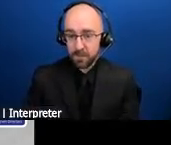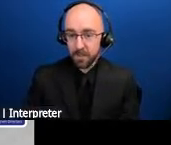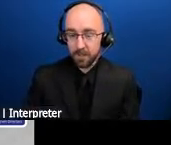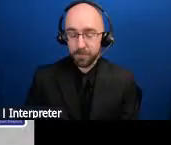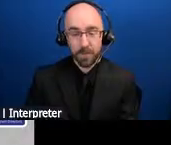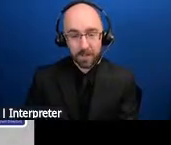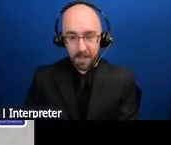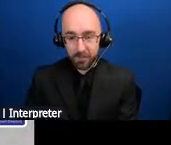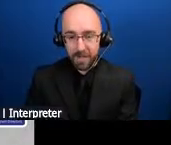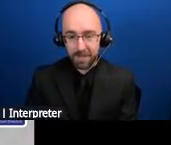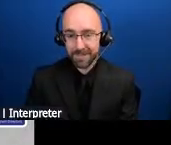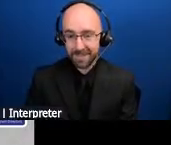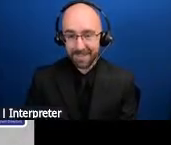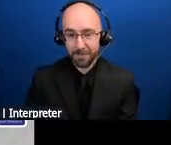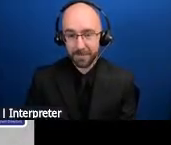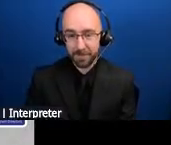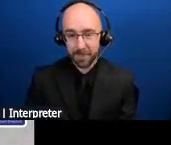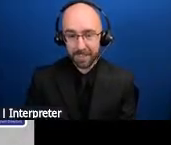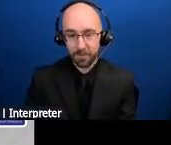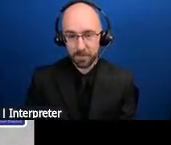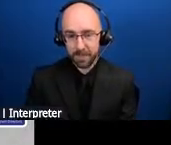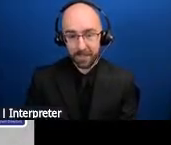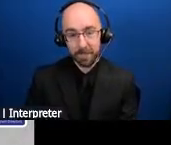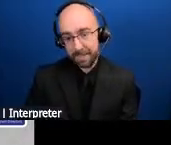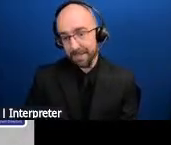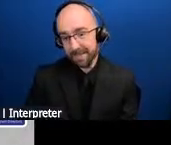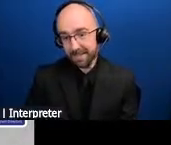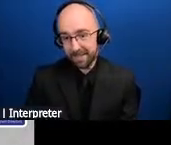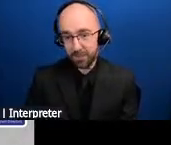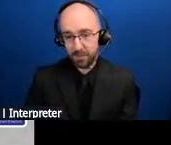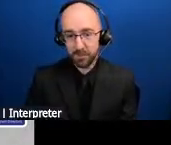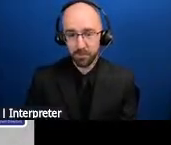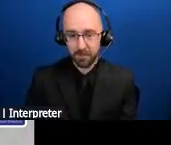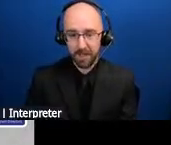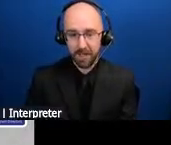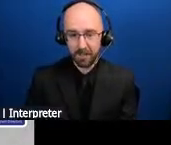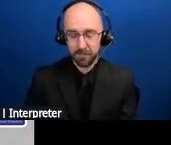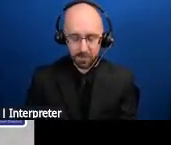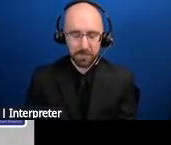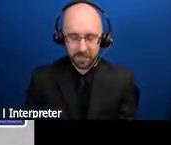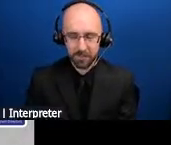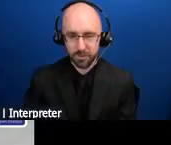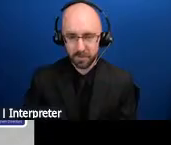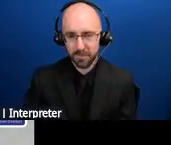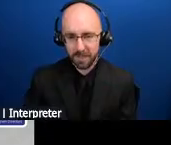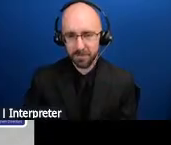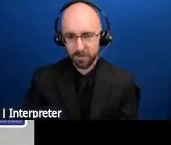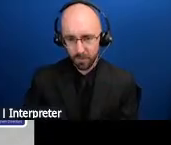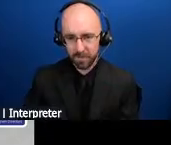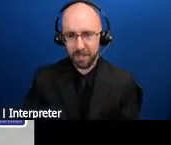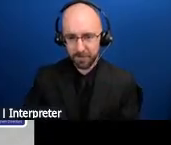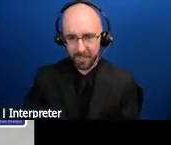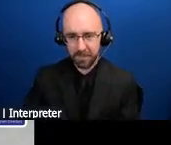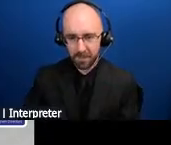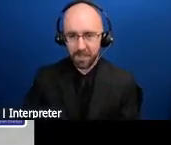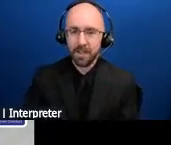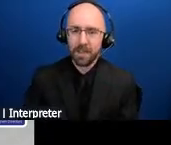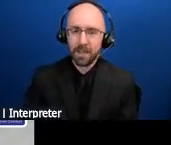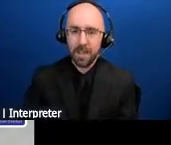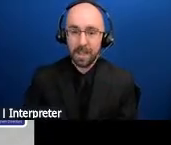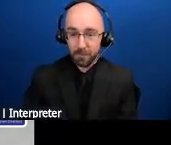wrote for the contract to see if DEAFLEAD would be at least considered to provide or be a service provider for the